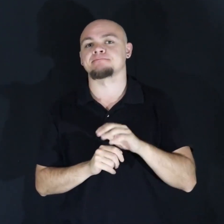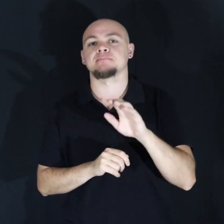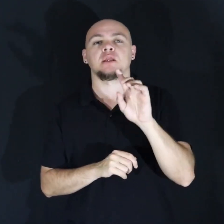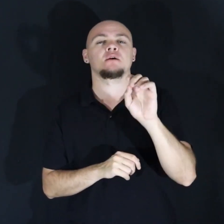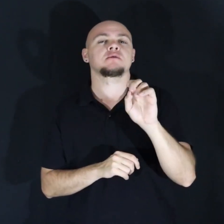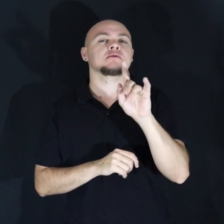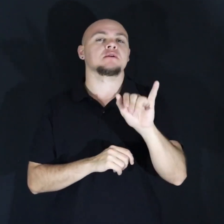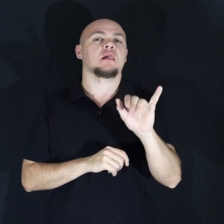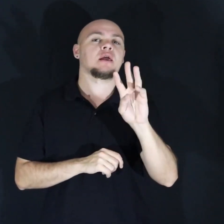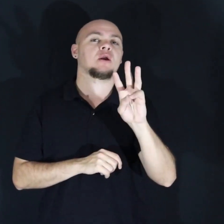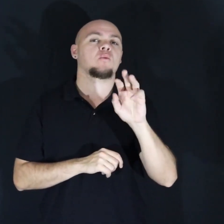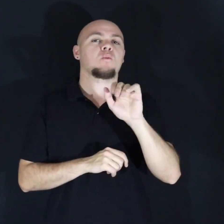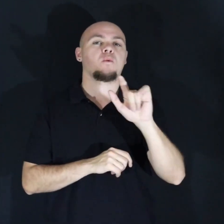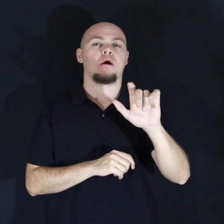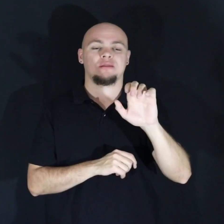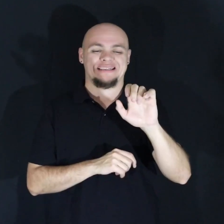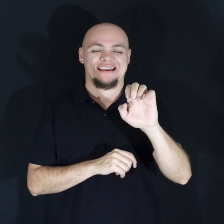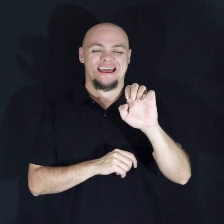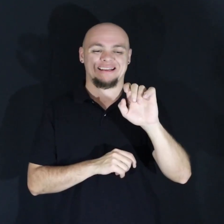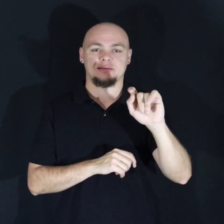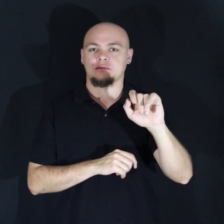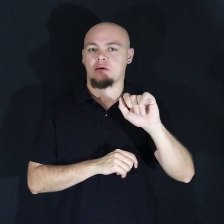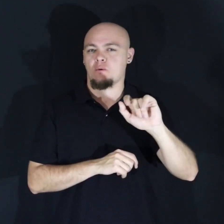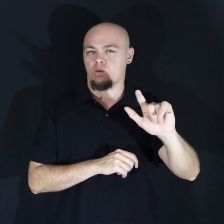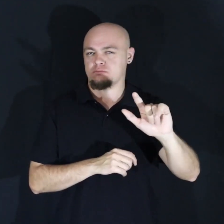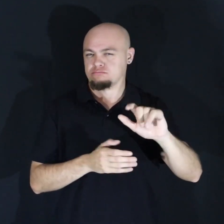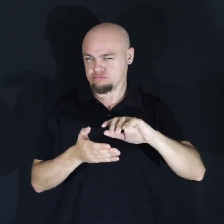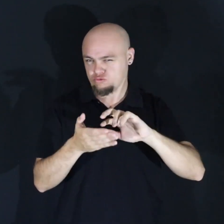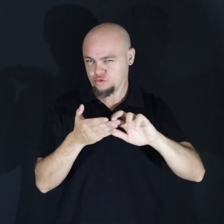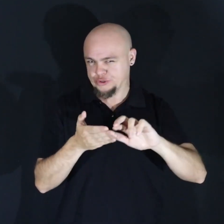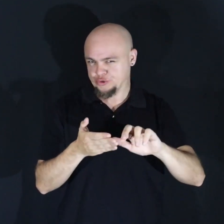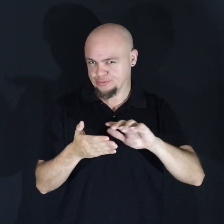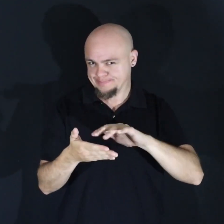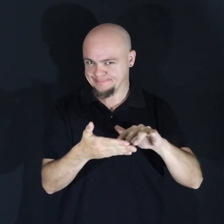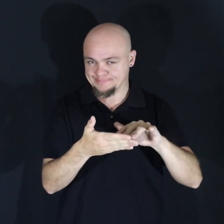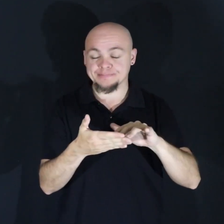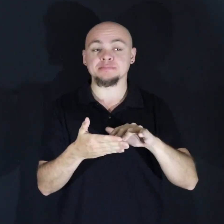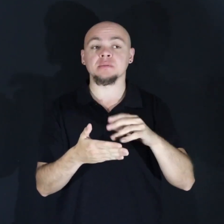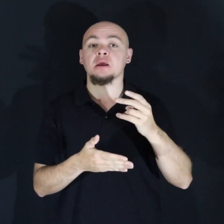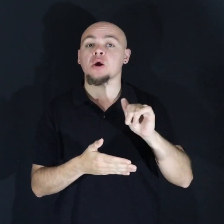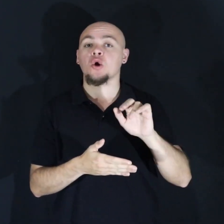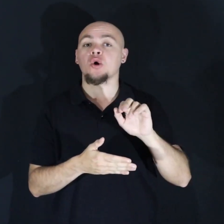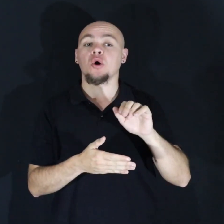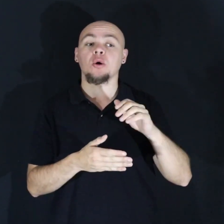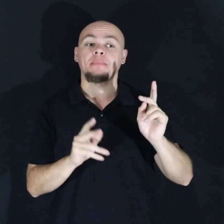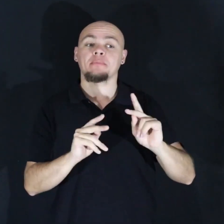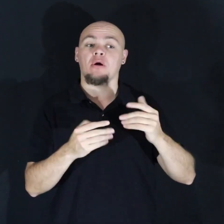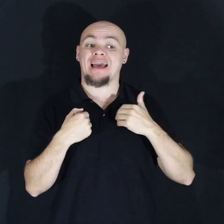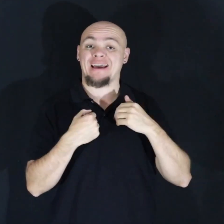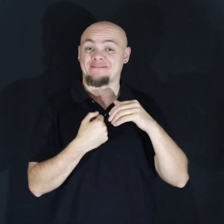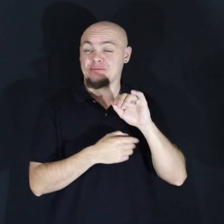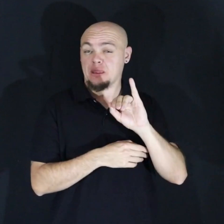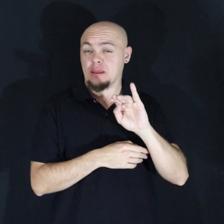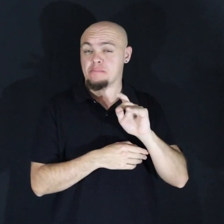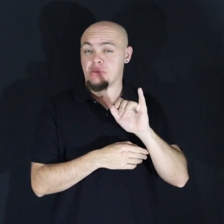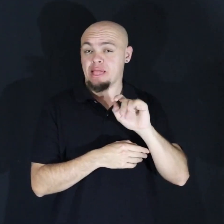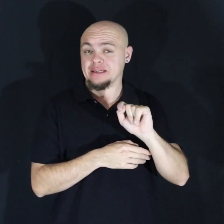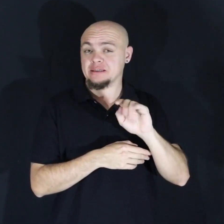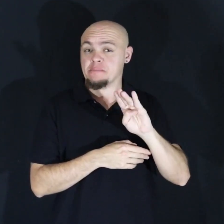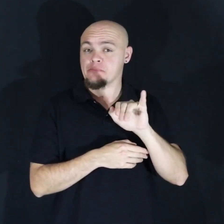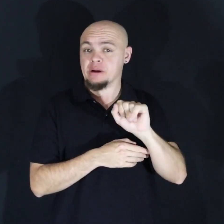Dhaliwal et al. Has shown that educators who harbor implicit bias contribute to